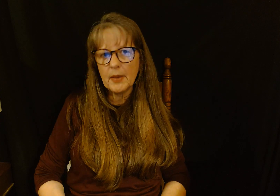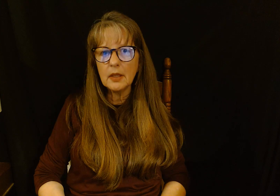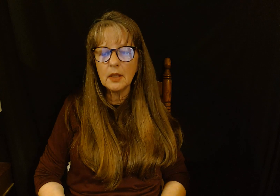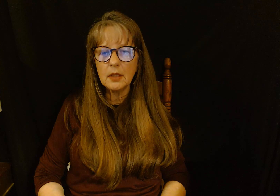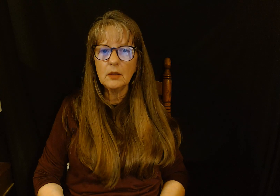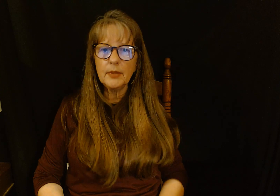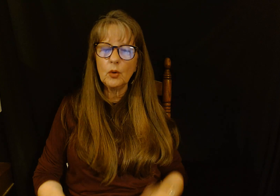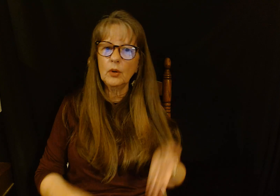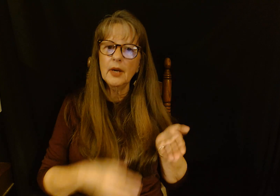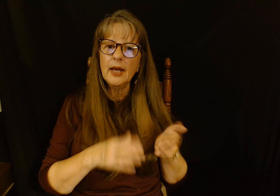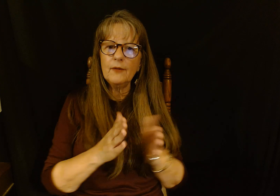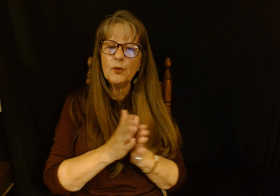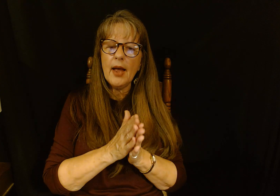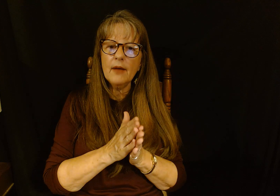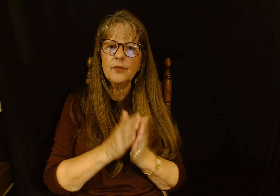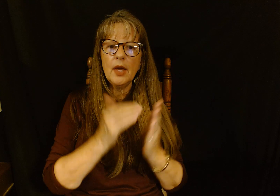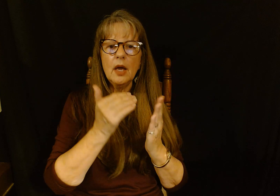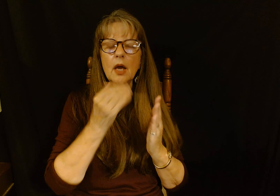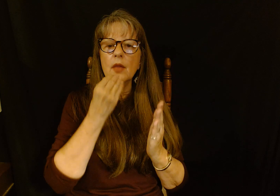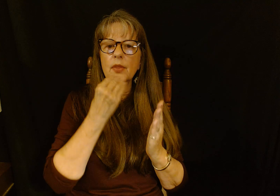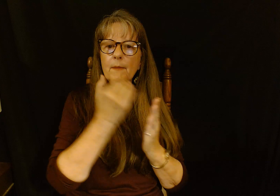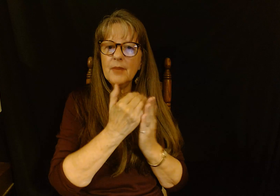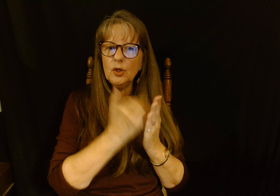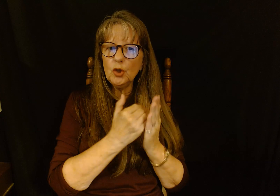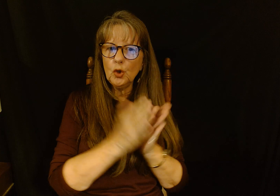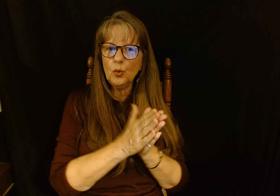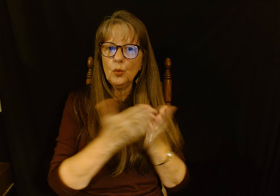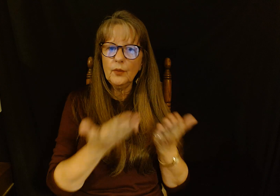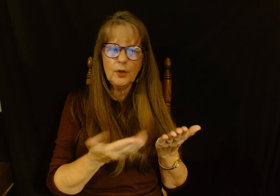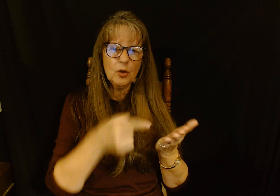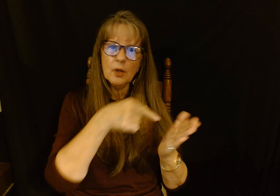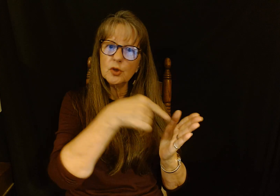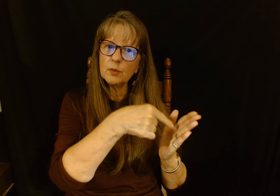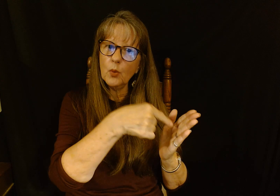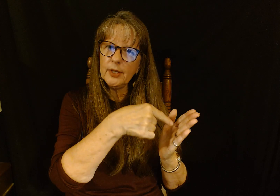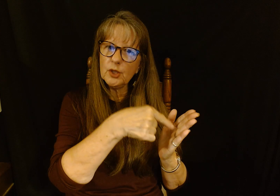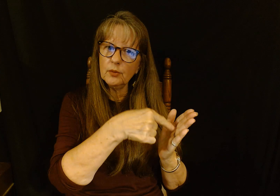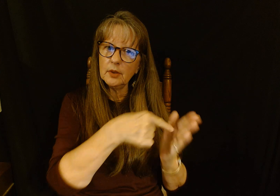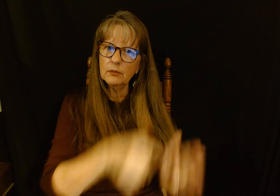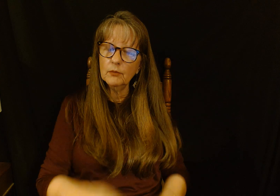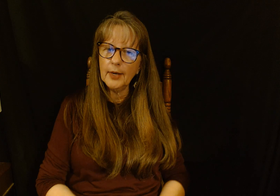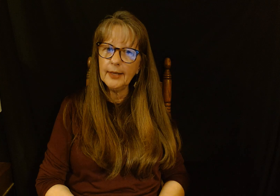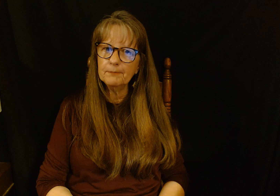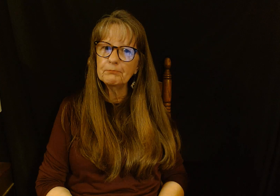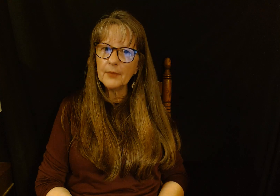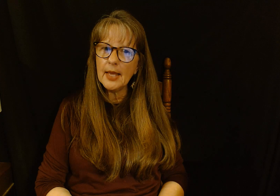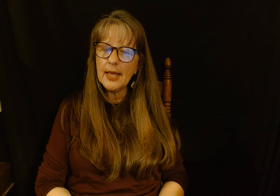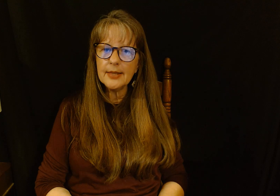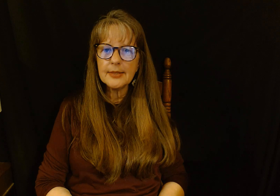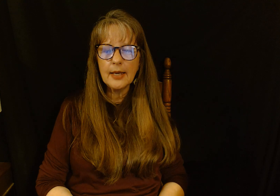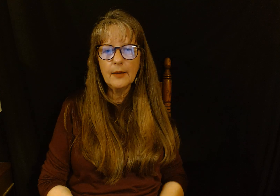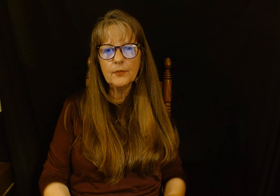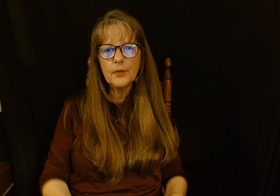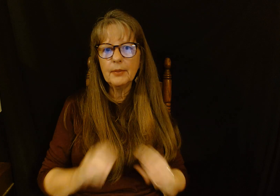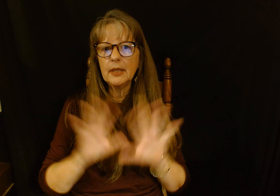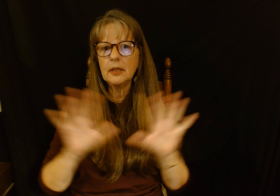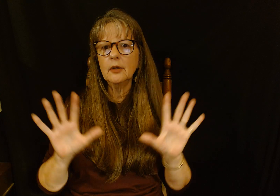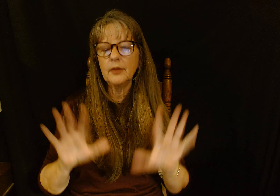a little bit. Or if you have the menu, then you can just point to it, right? And it'll be clear at that